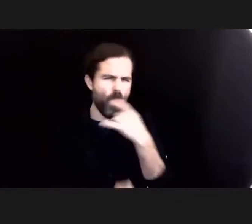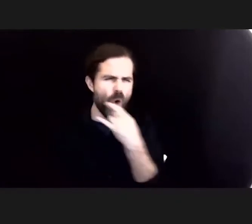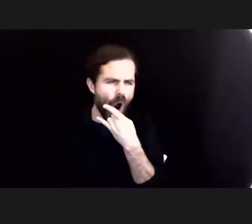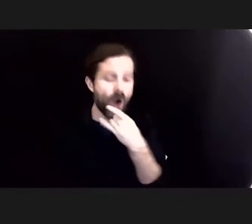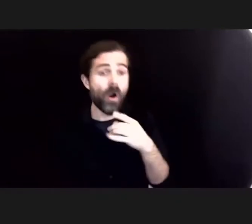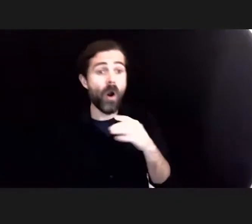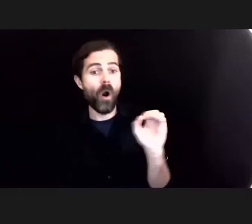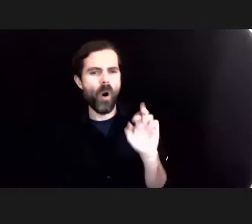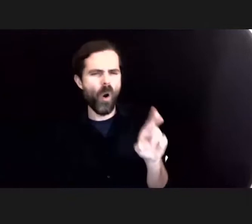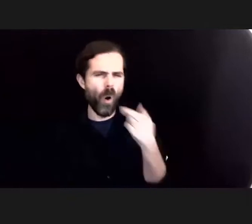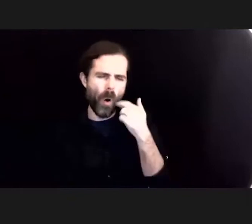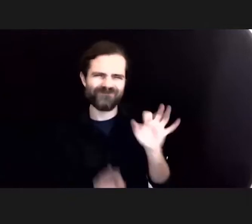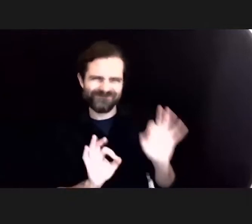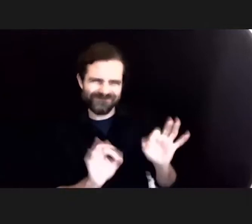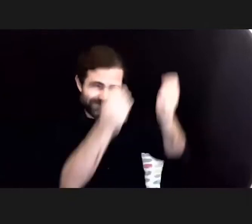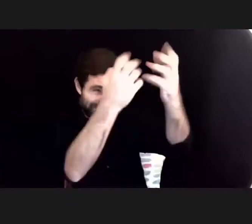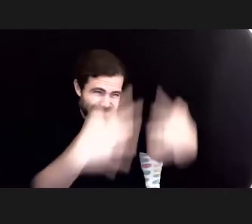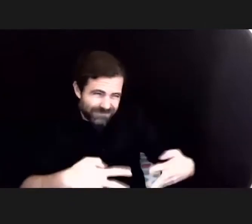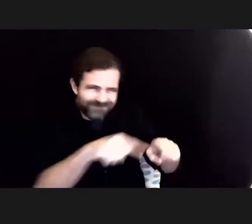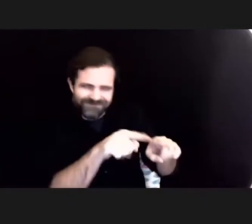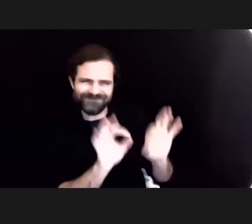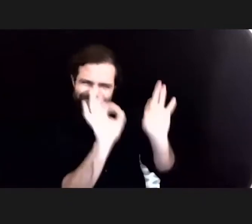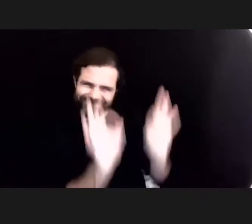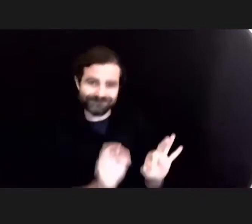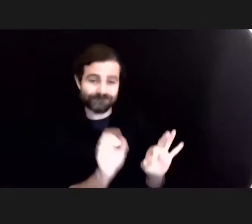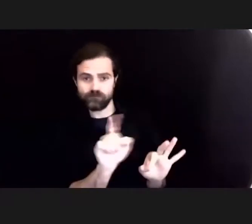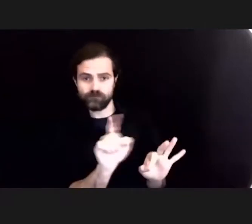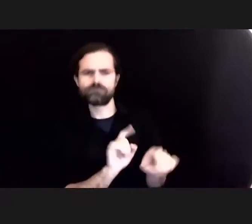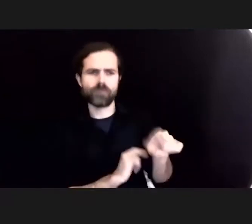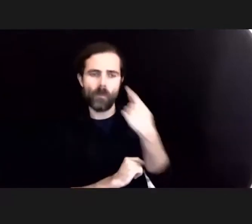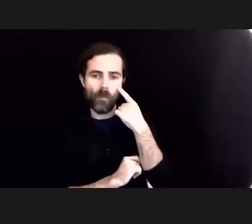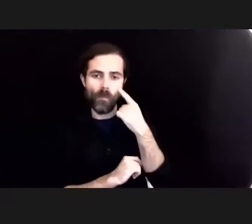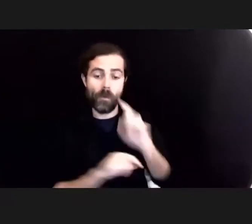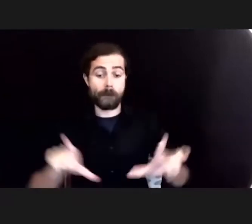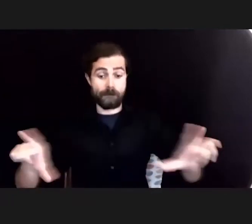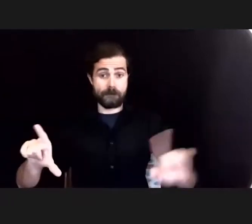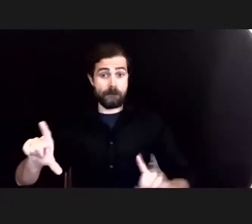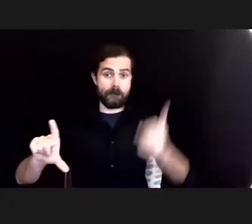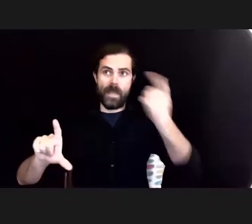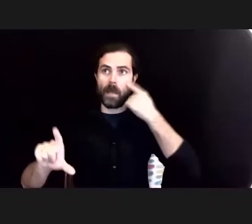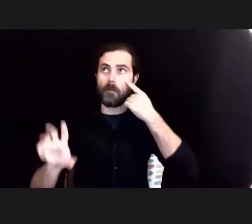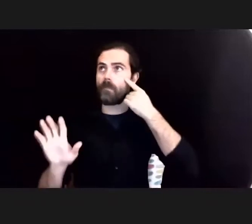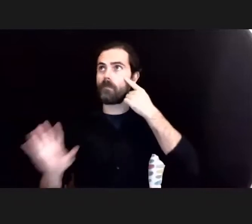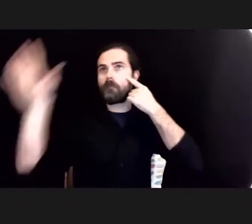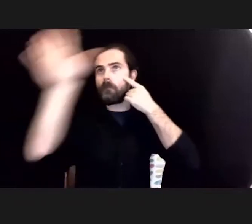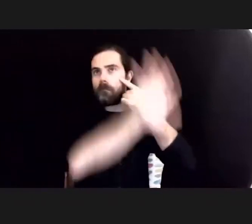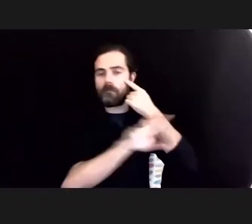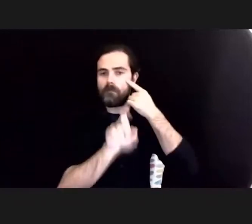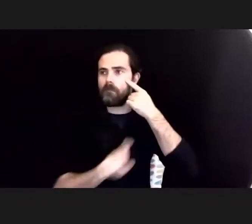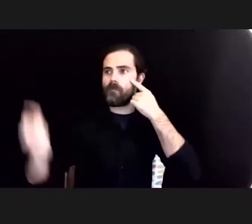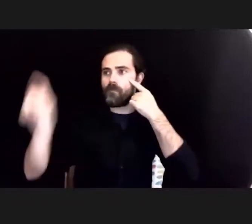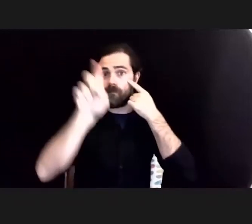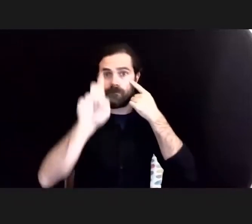is approved from the intranet, the geolocated position of this project is directly established on our